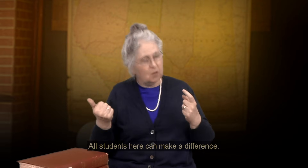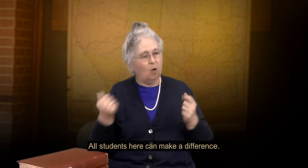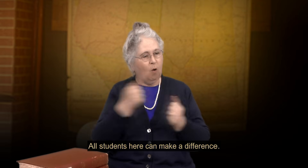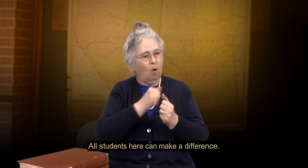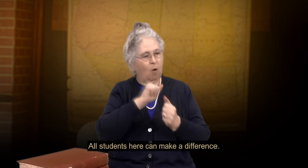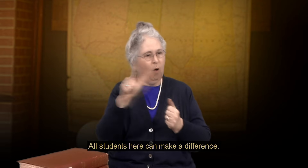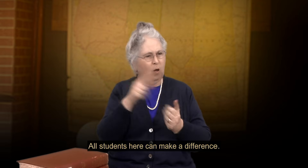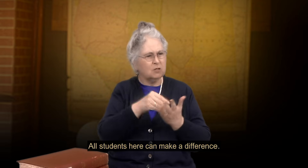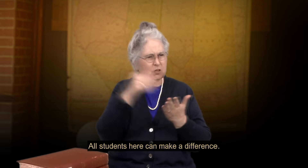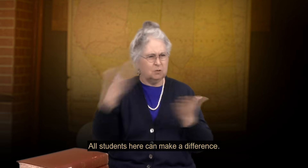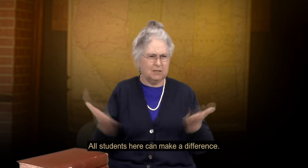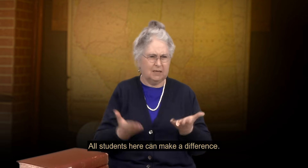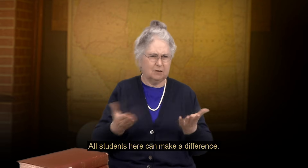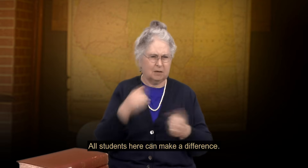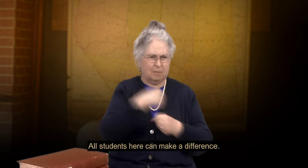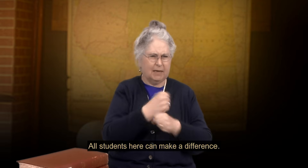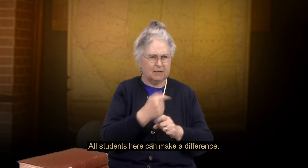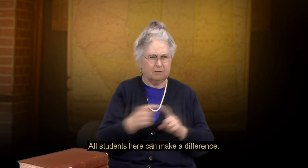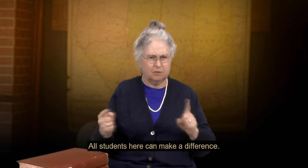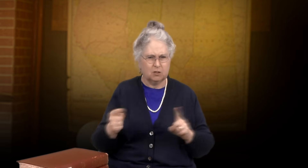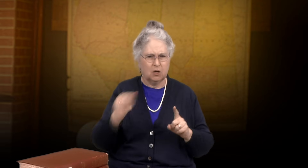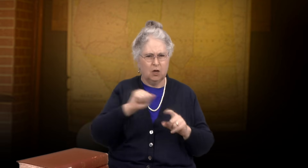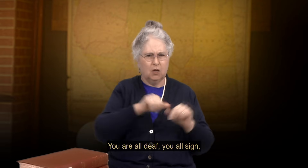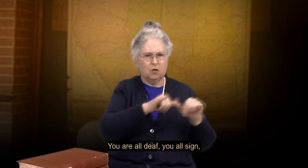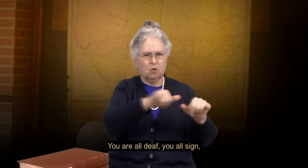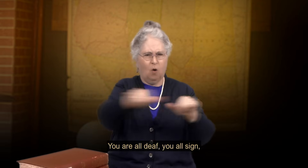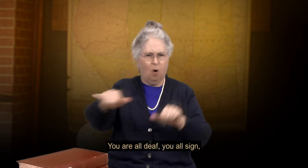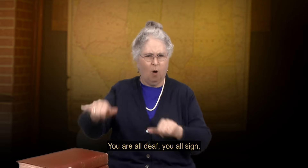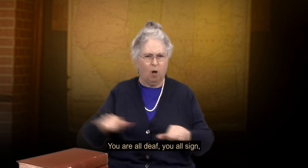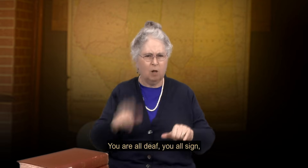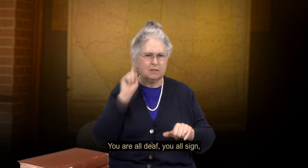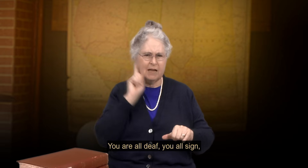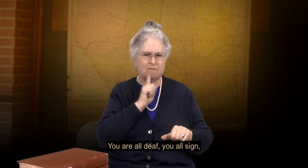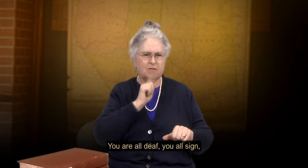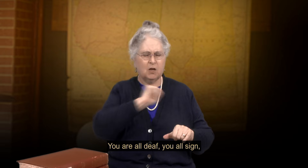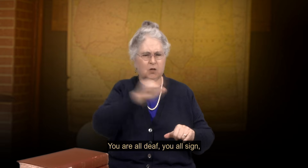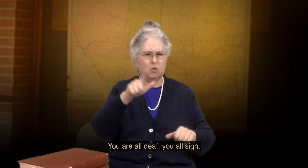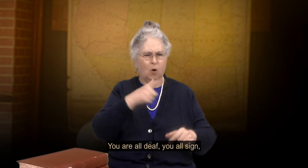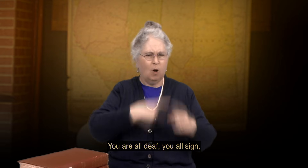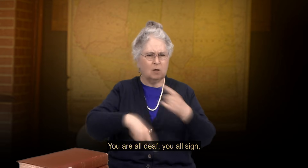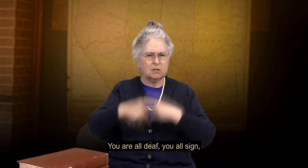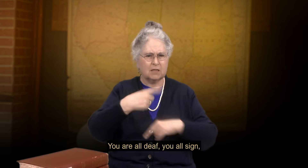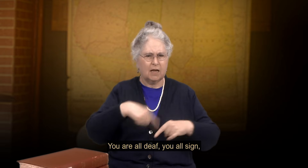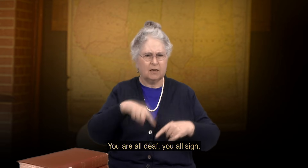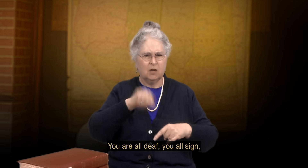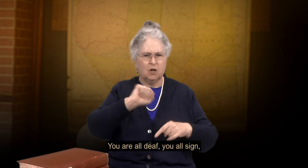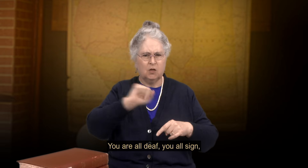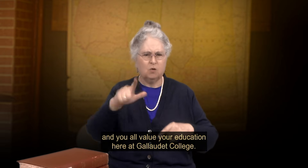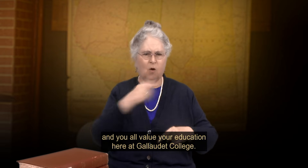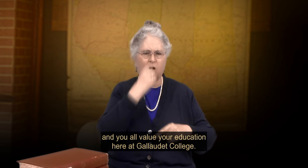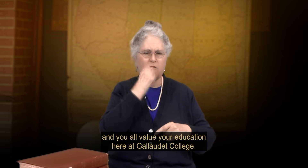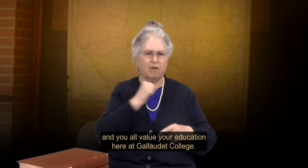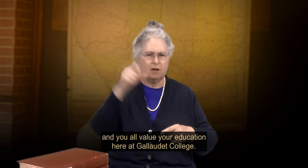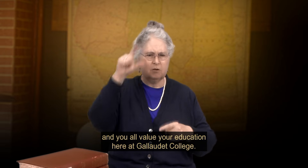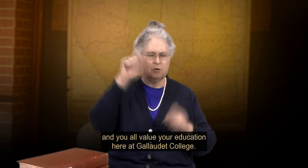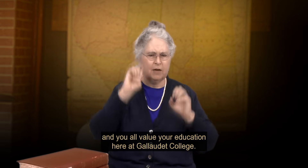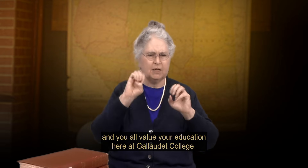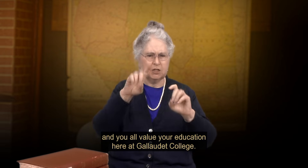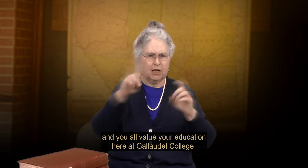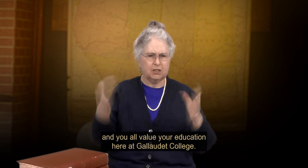All students here can make a difference. You are all deaf, you all sign, and you all value your